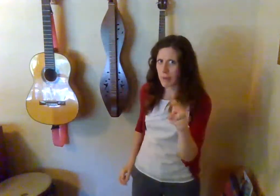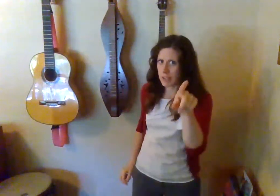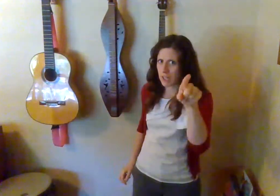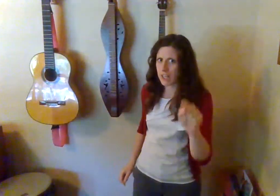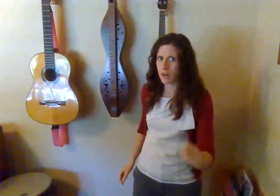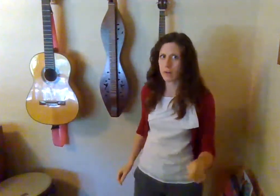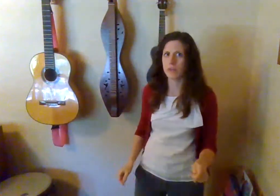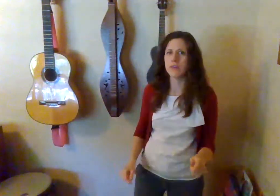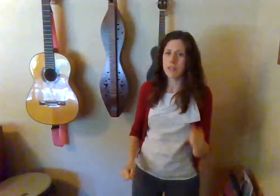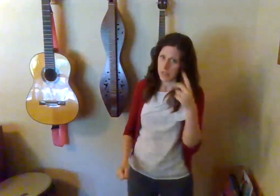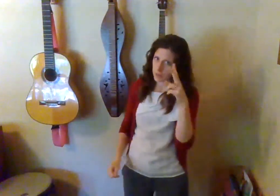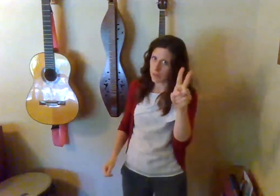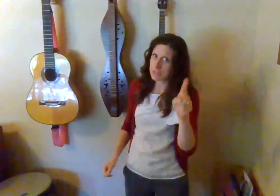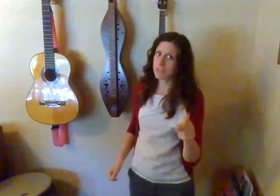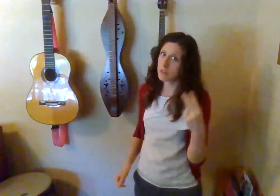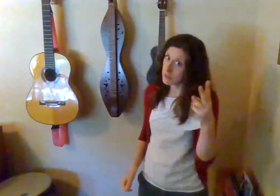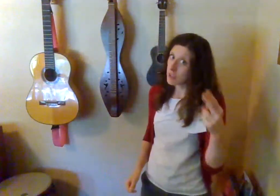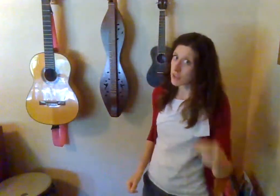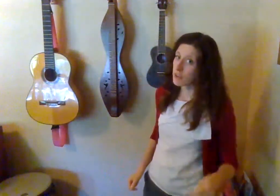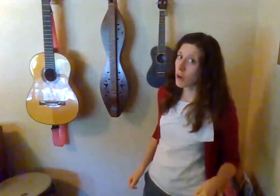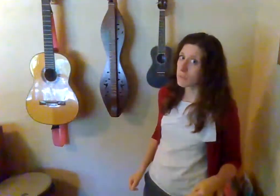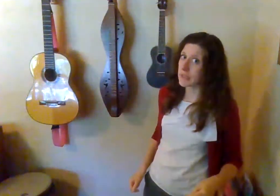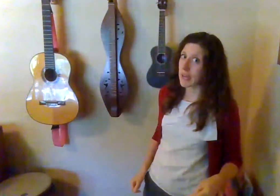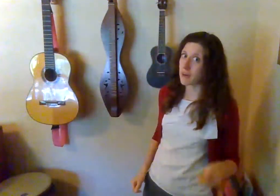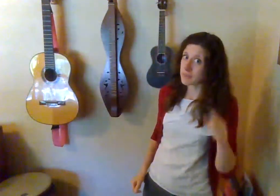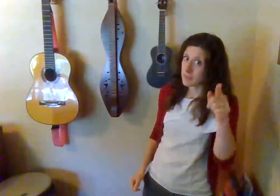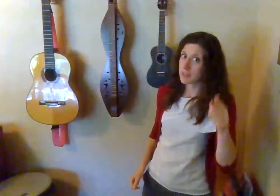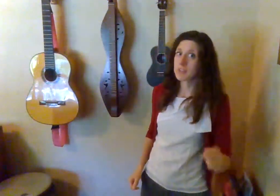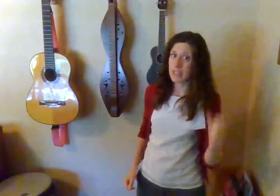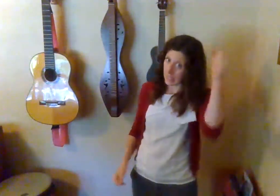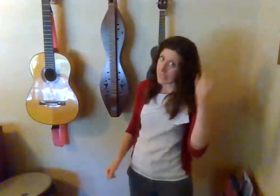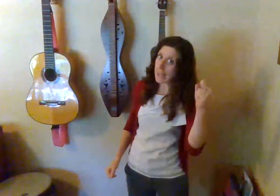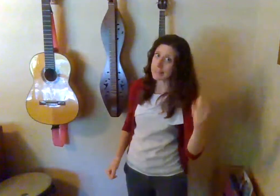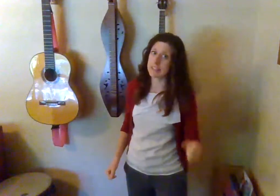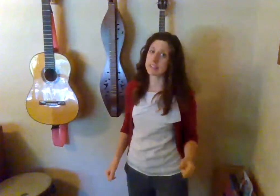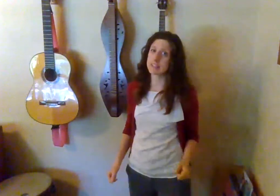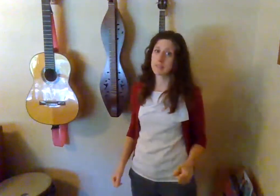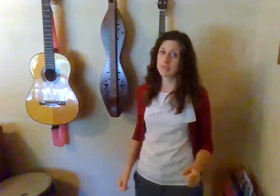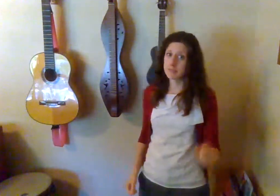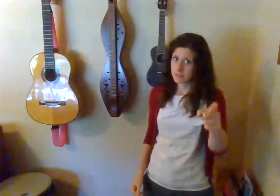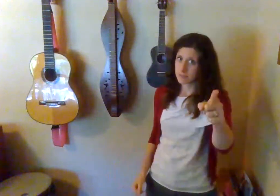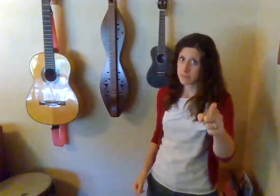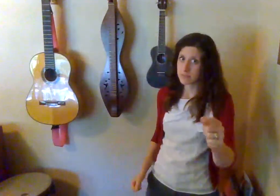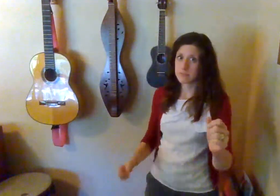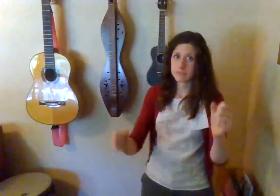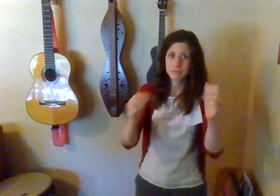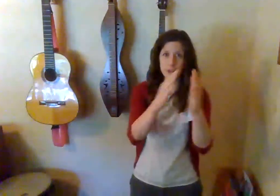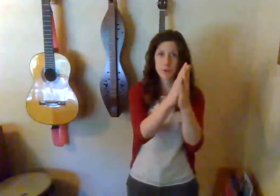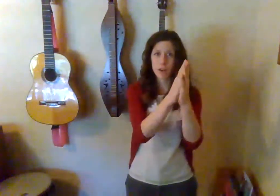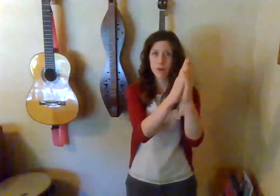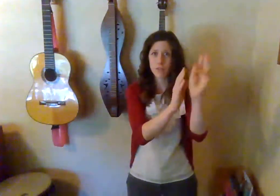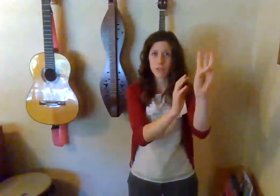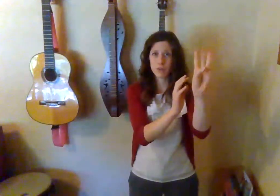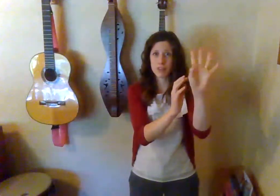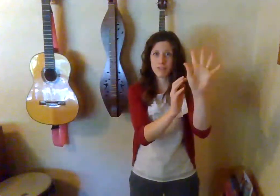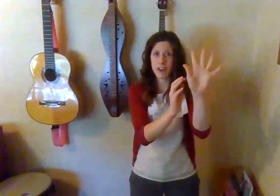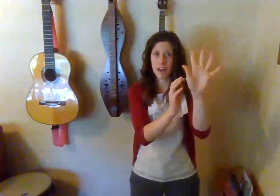Badger, I know you. And the rest of you, you know me now. Say, I got this. Here we go. Three. Five.